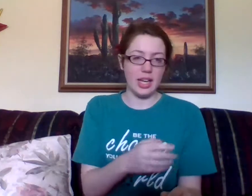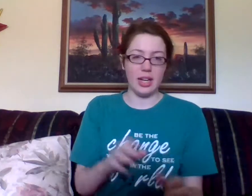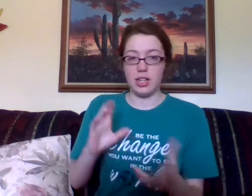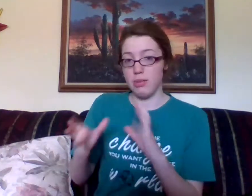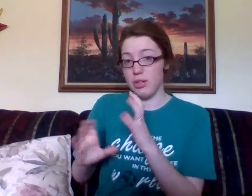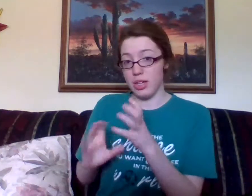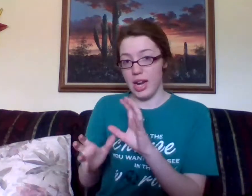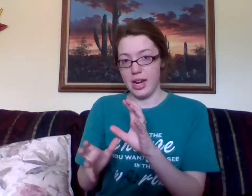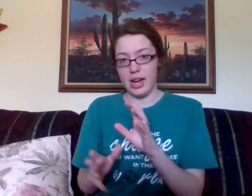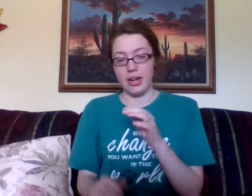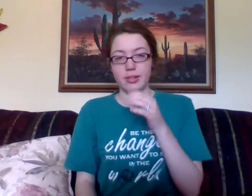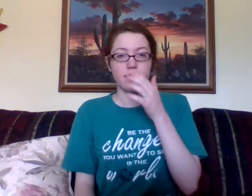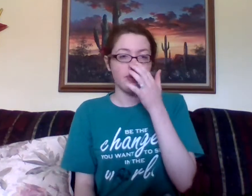speaking, communicating,